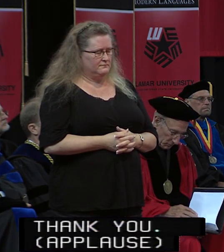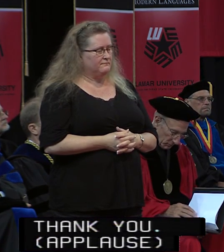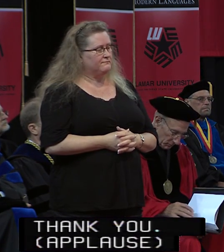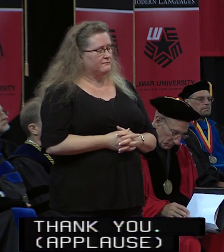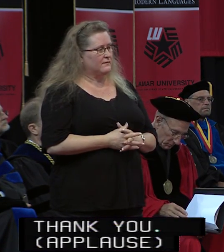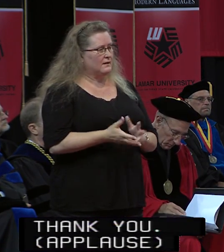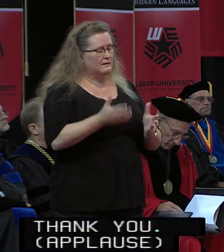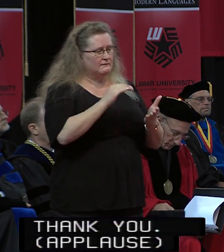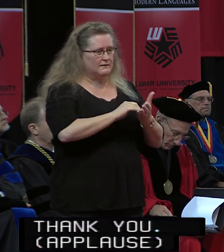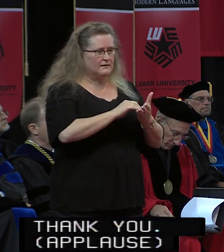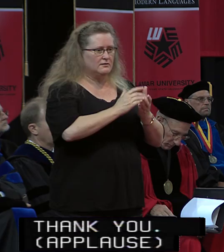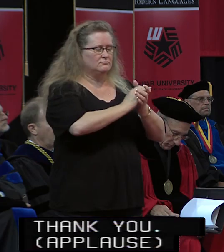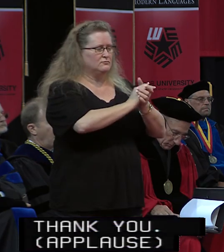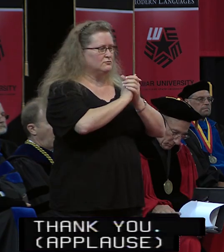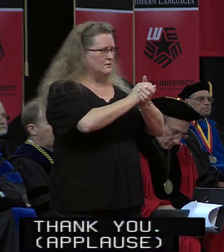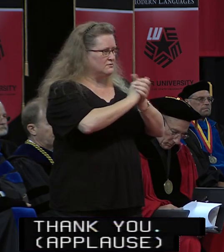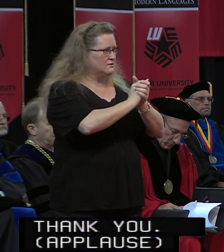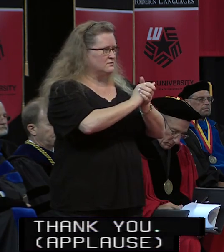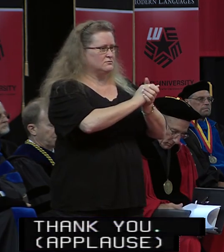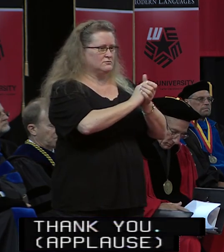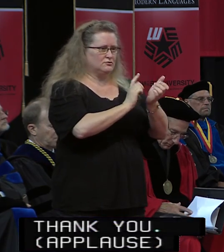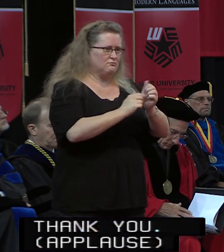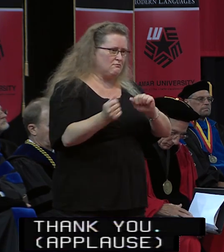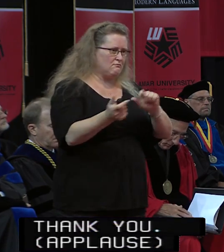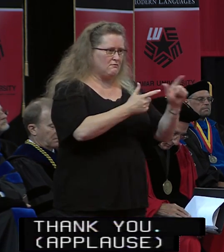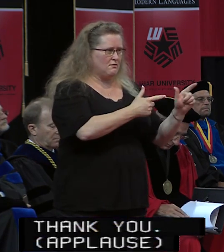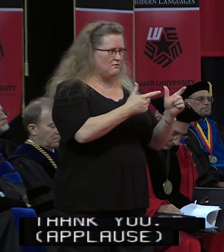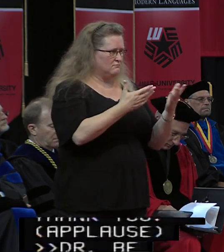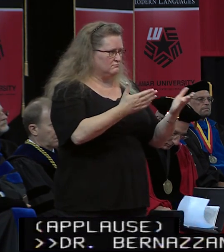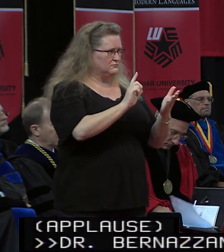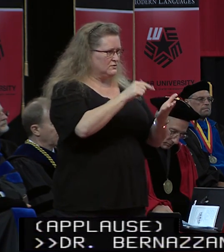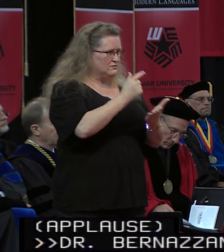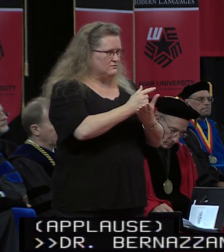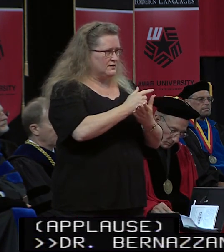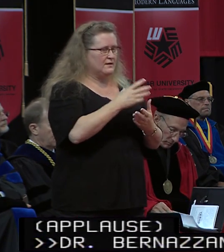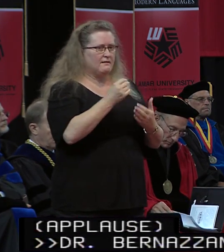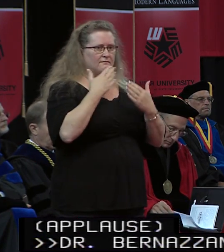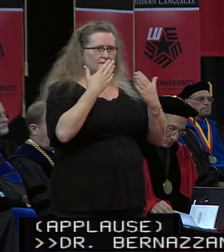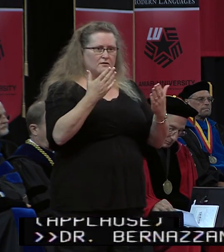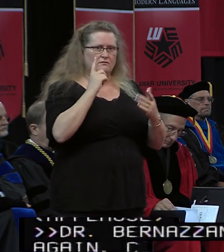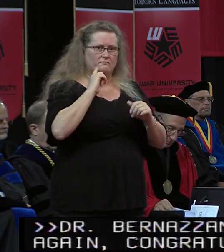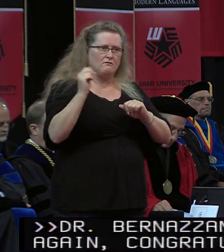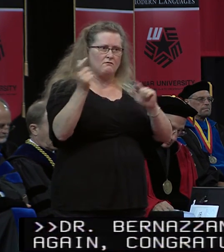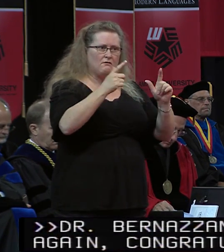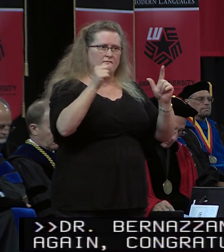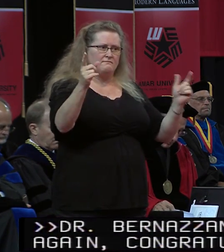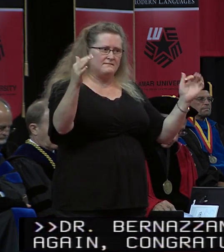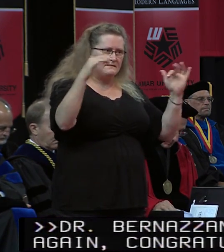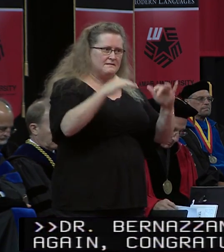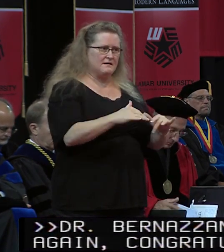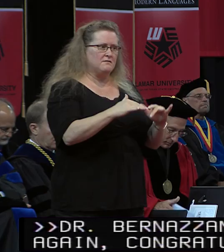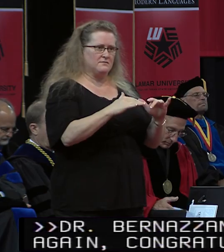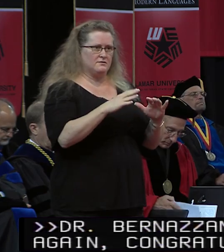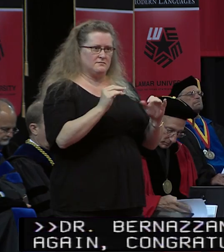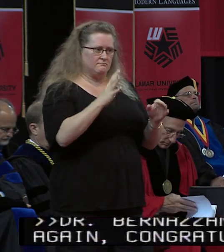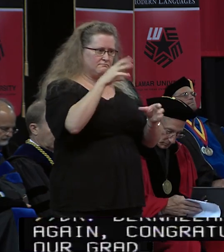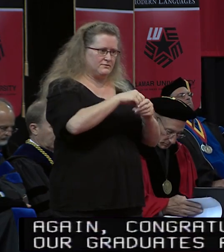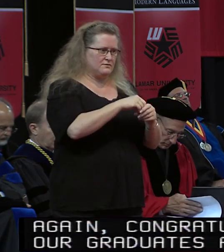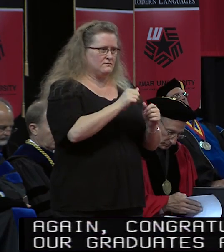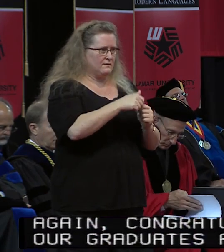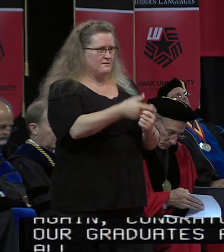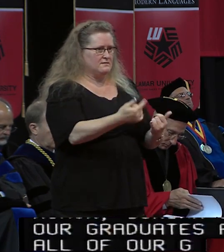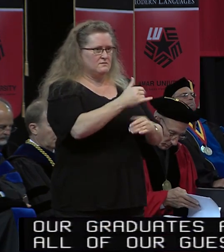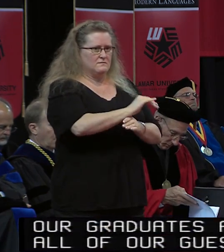Again, congratulations to all of our graduates, and thank you to all of our guests for taking part in commencement with